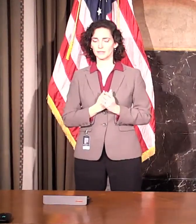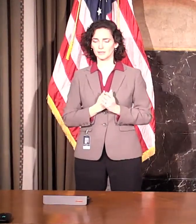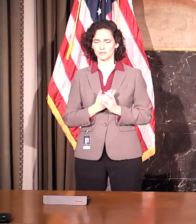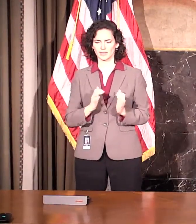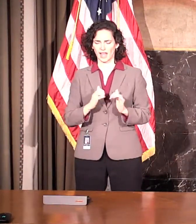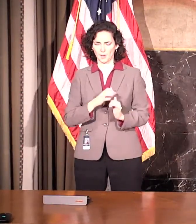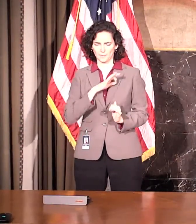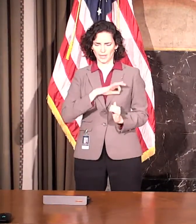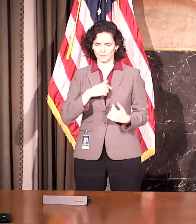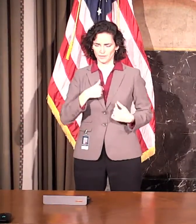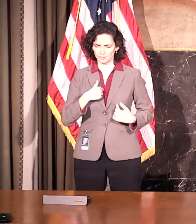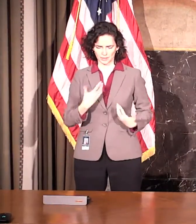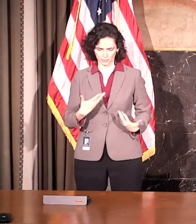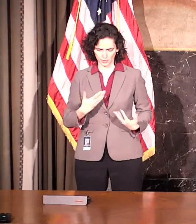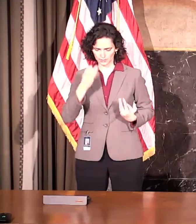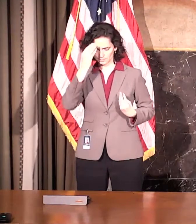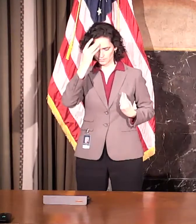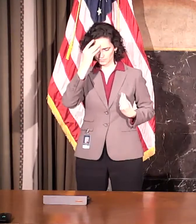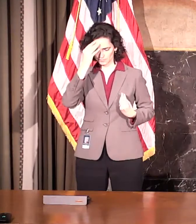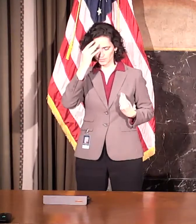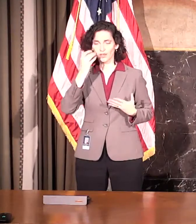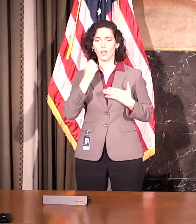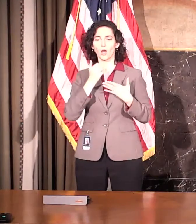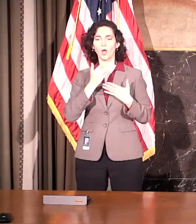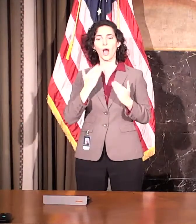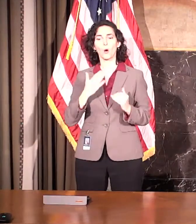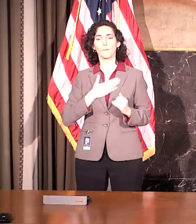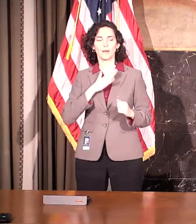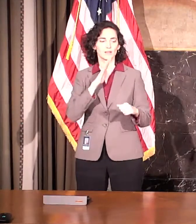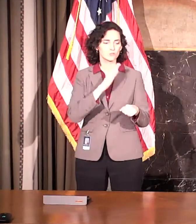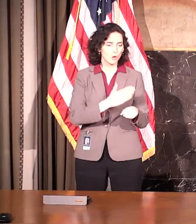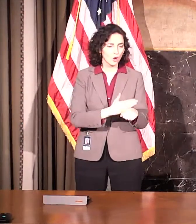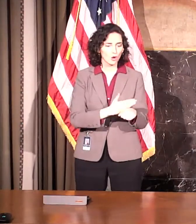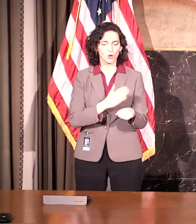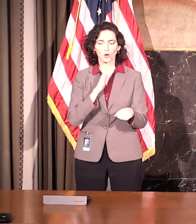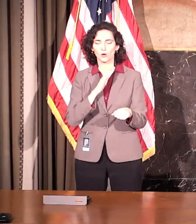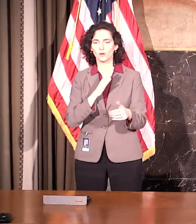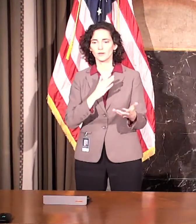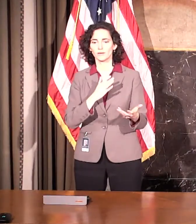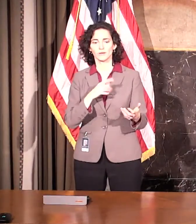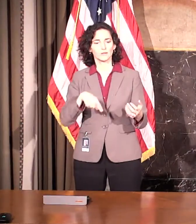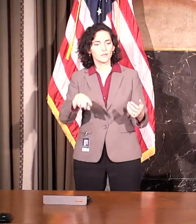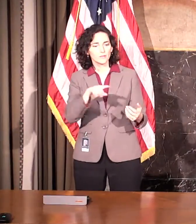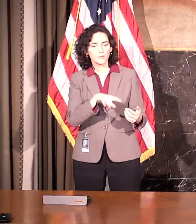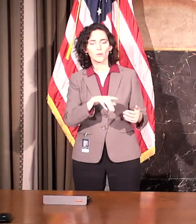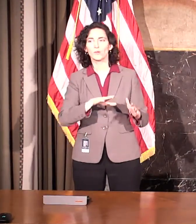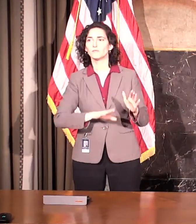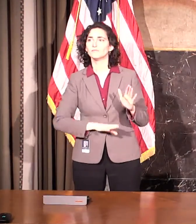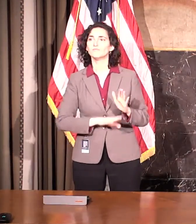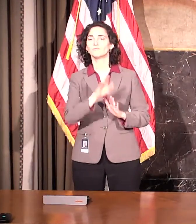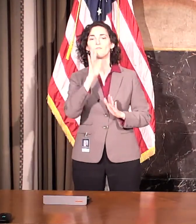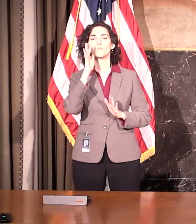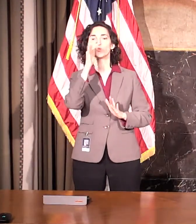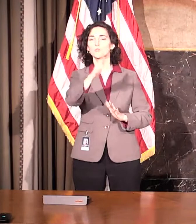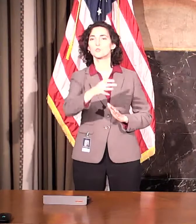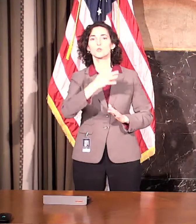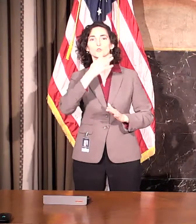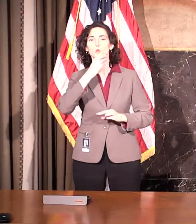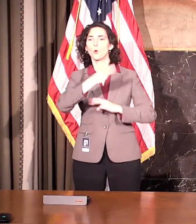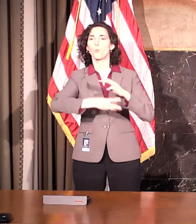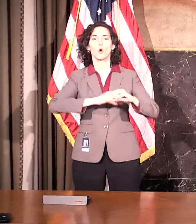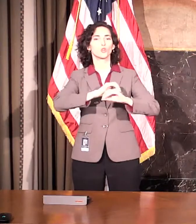me, and hopefully, that they can, my daughter and so forth, can enjoy the world free of COVID in the very near